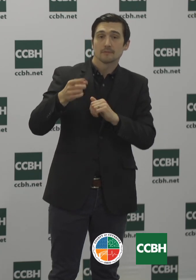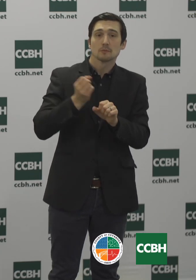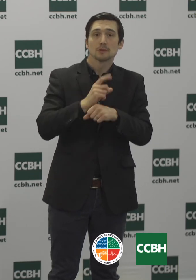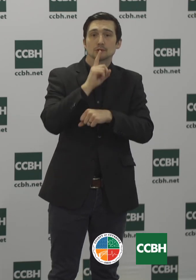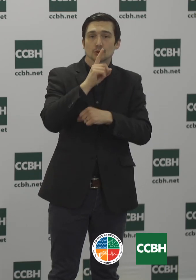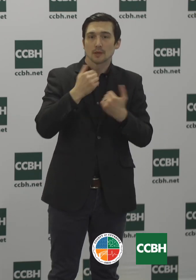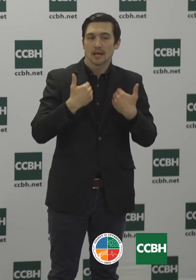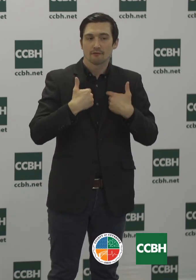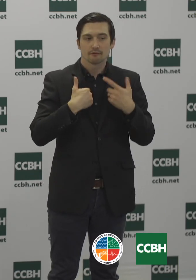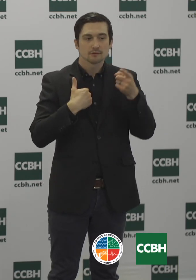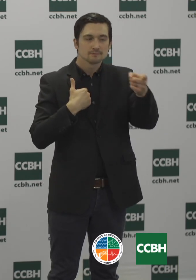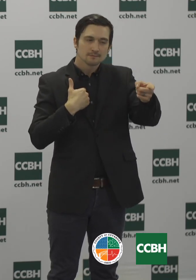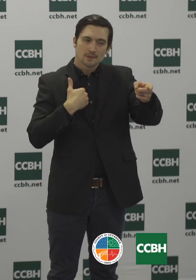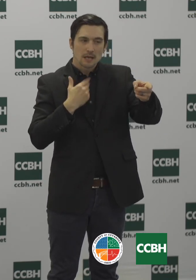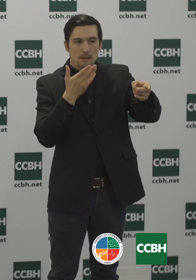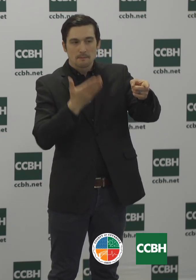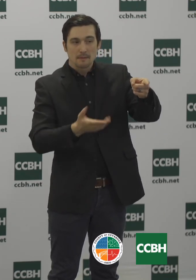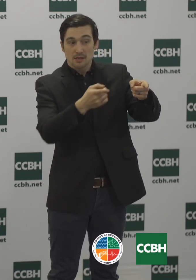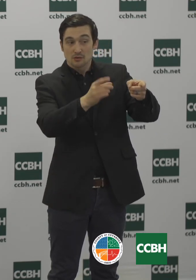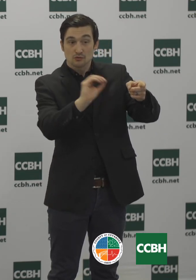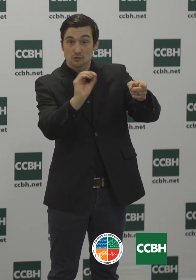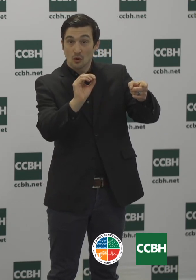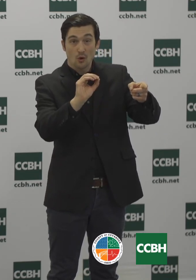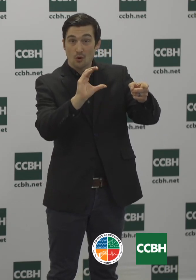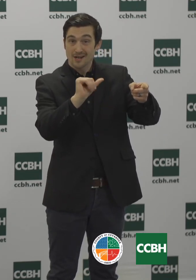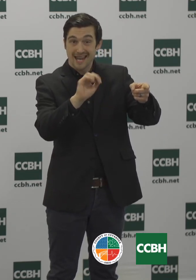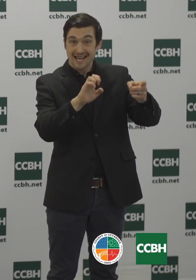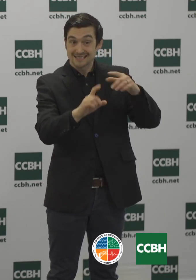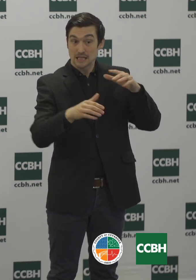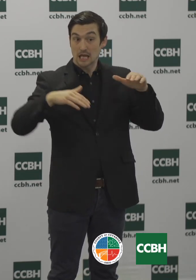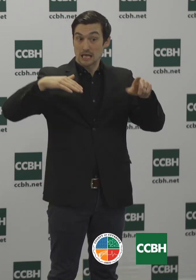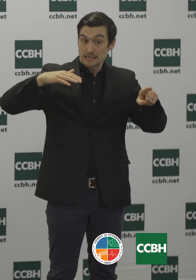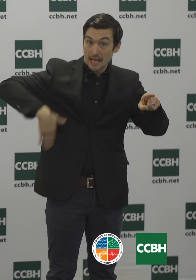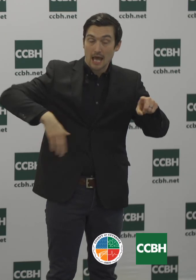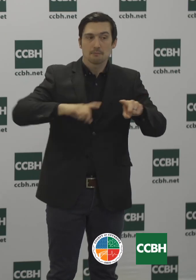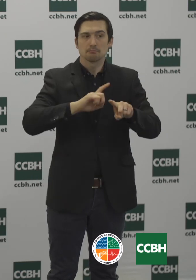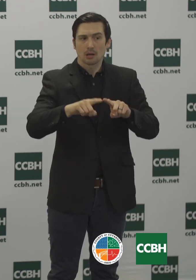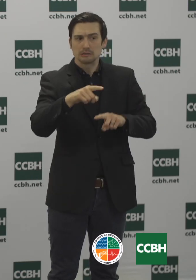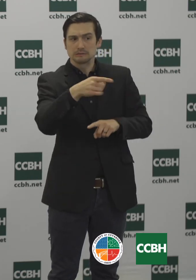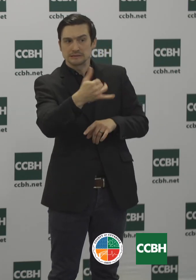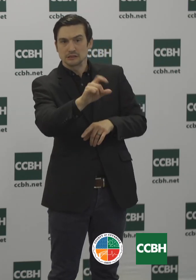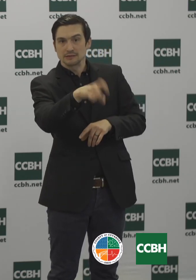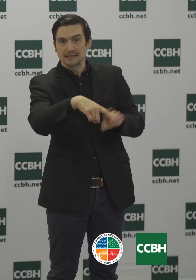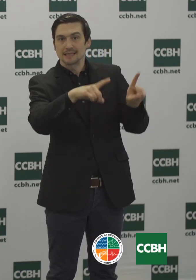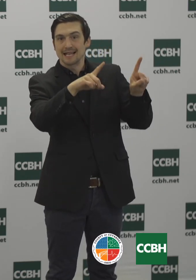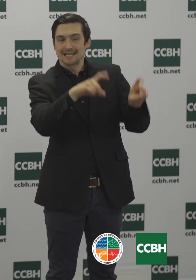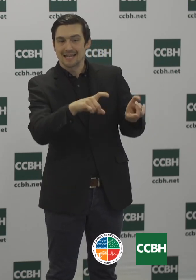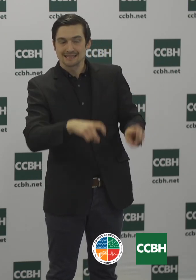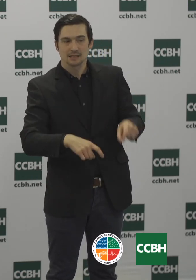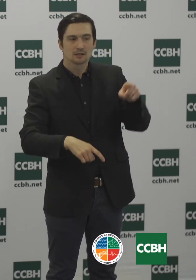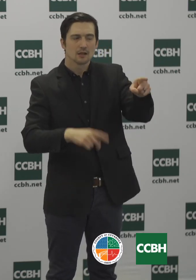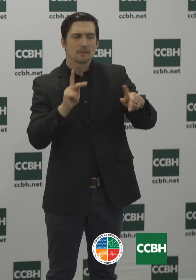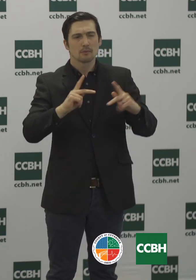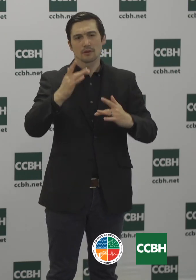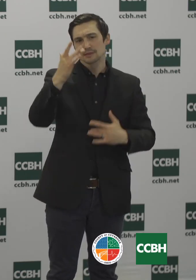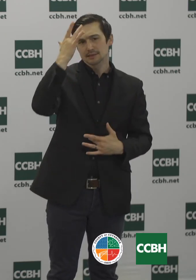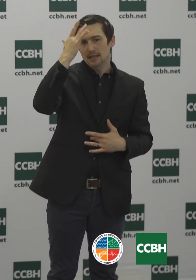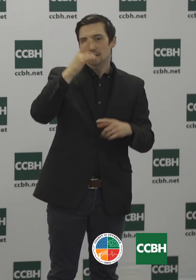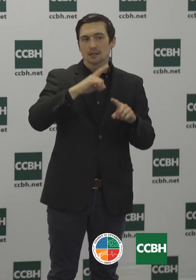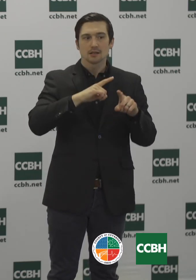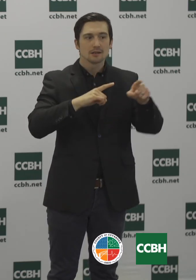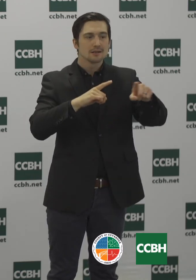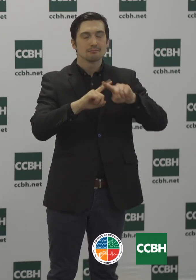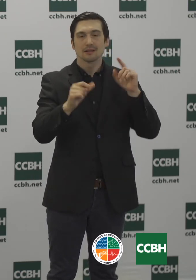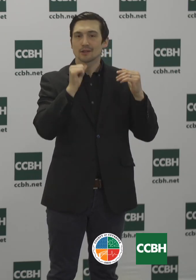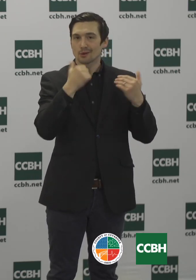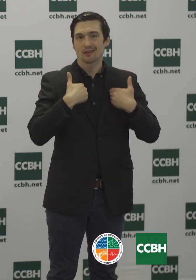places that may not have had cases yet where testing would be really important, where people who are sick and haven't had access